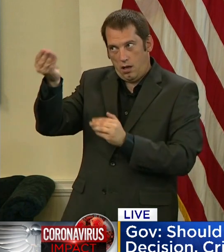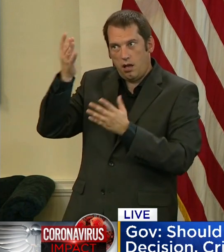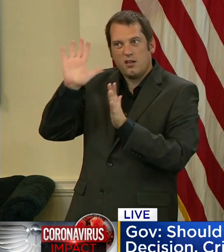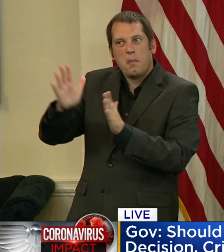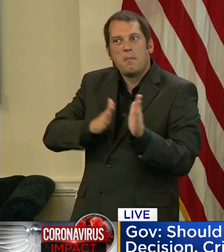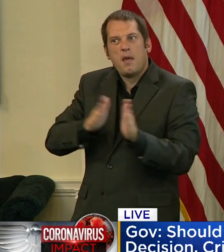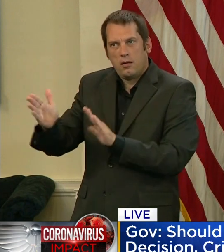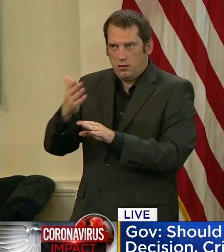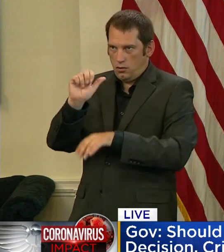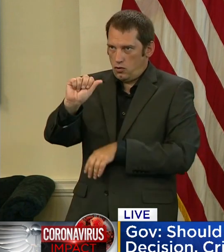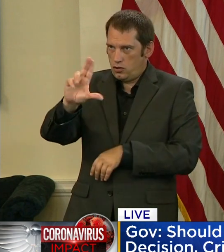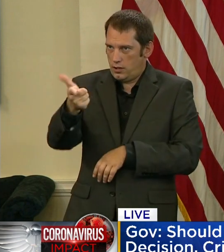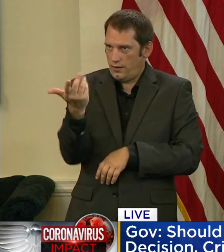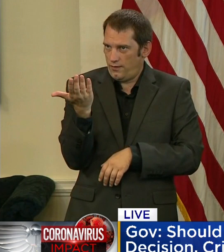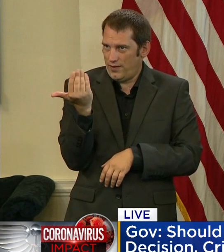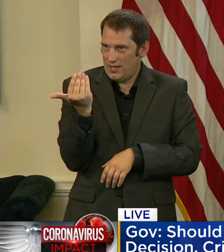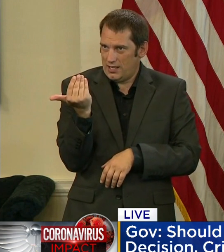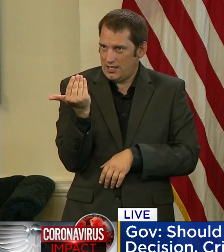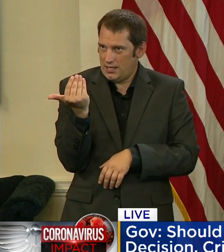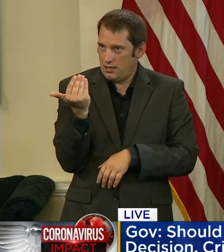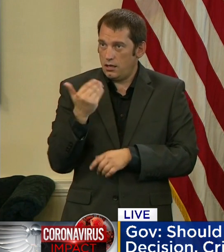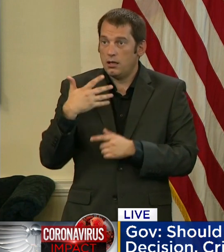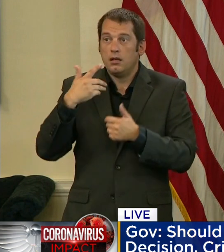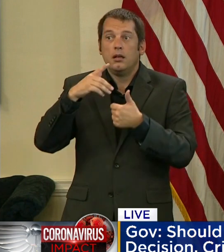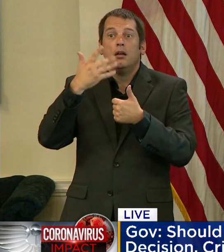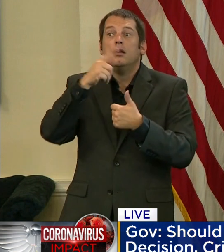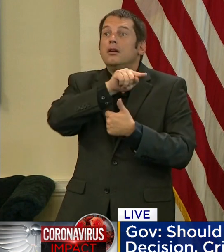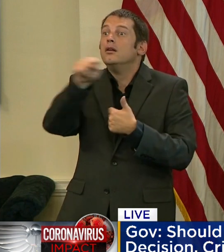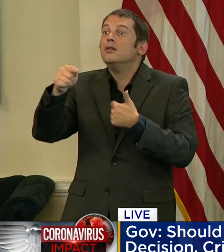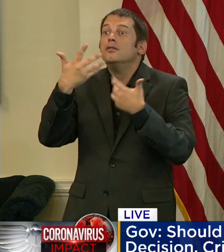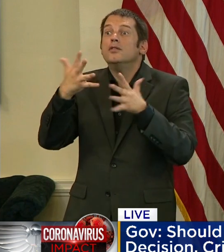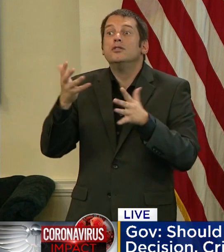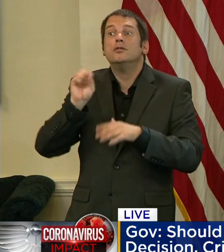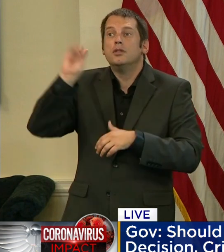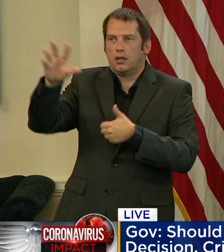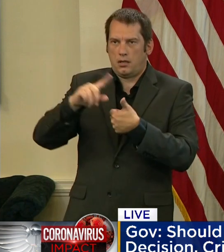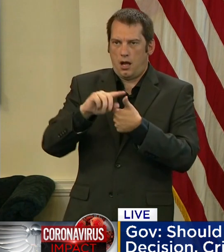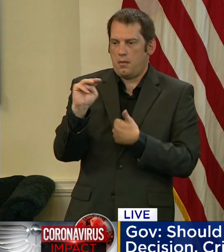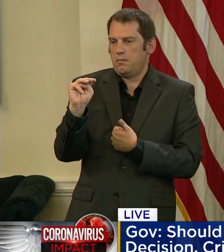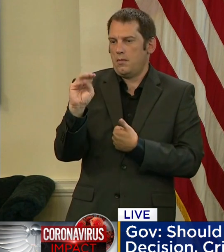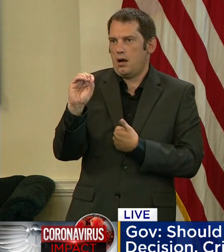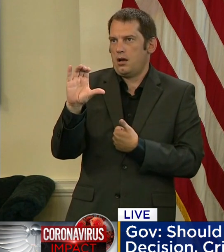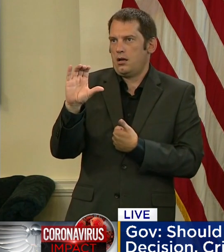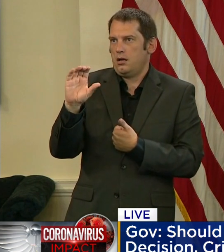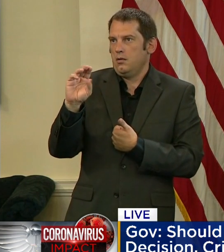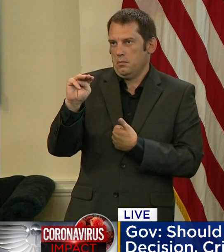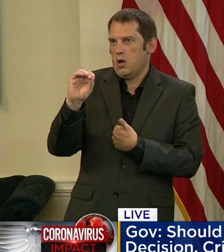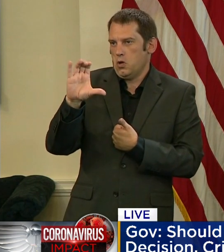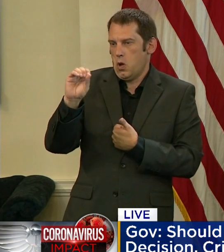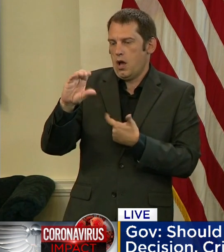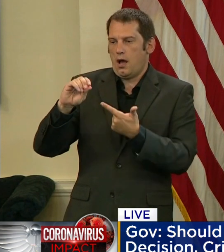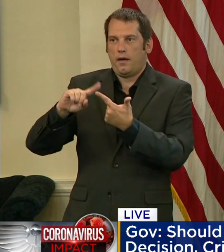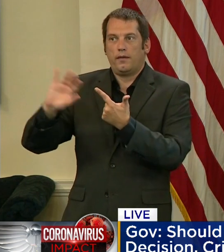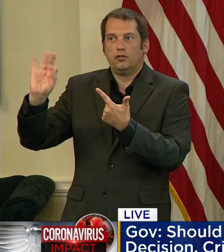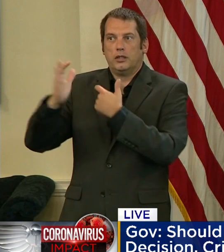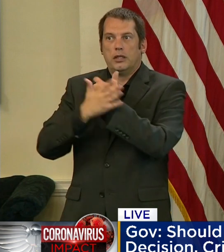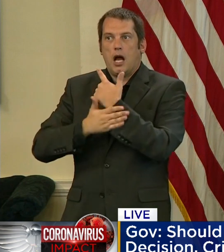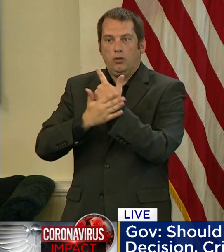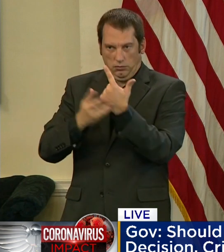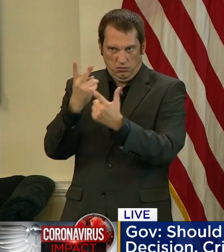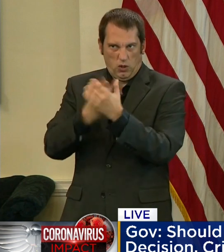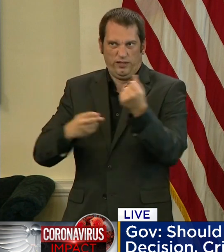County and Frederick County who had come up with a proposed plan. I understand today Prince George's came up